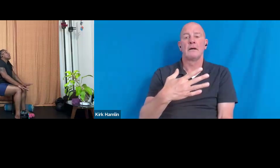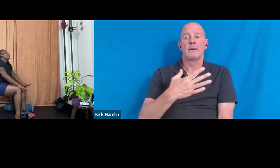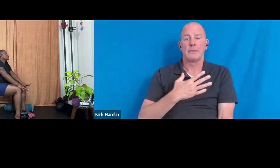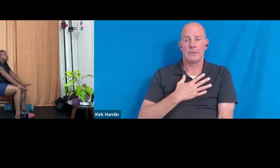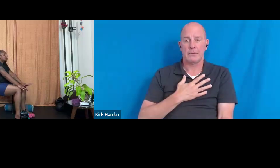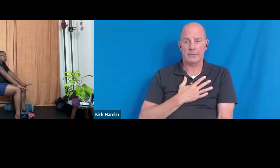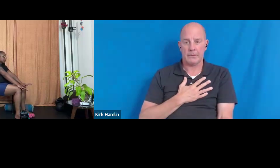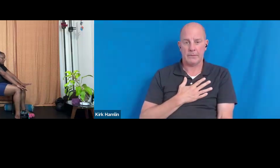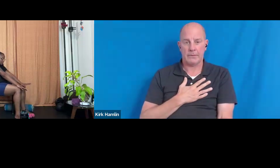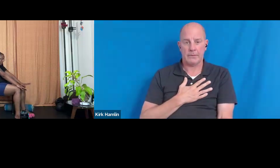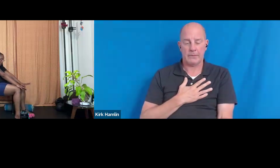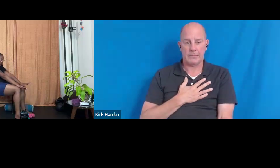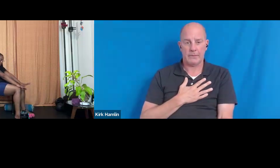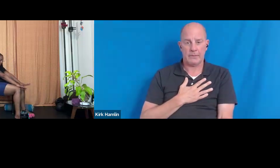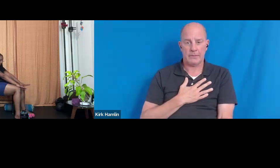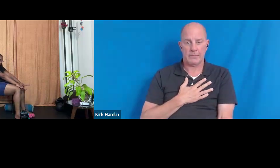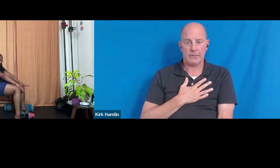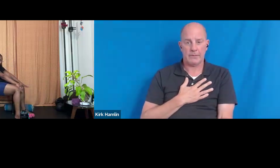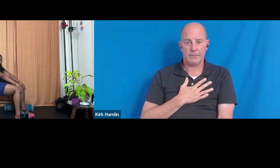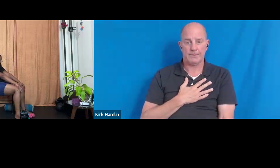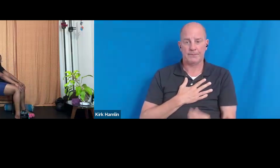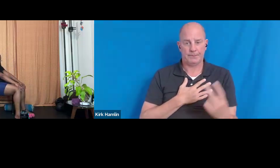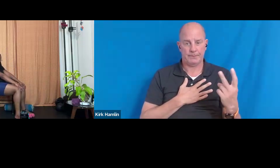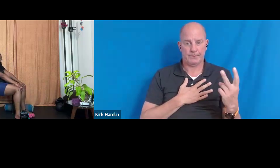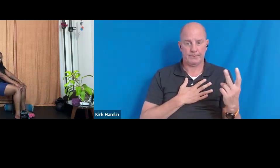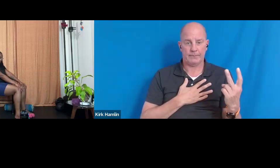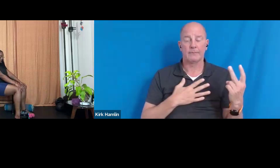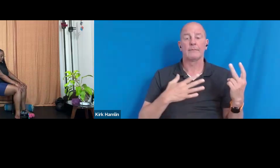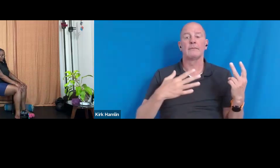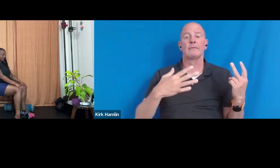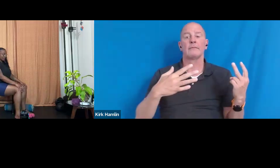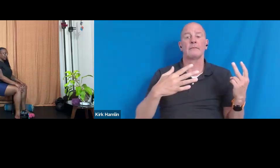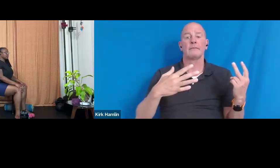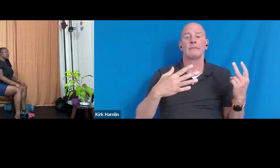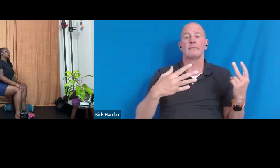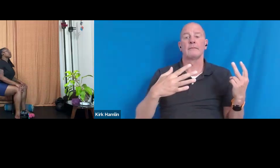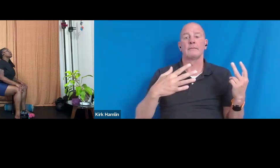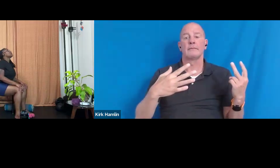and out. That's 2. Breathing in